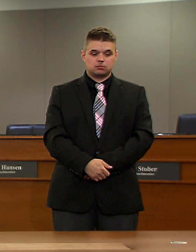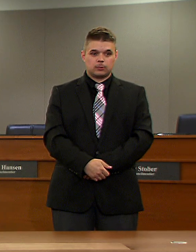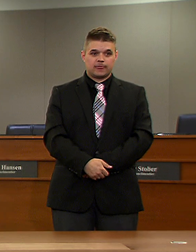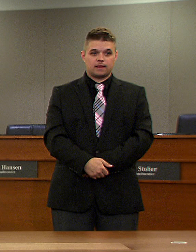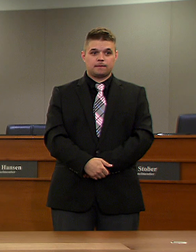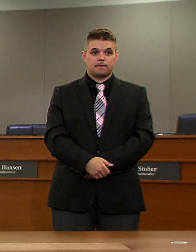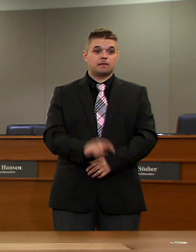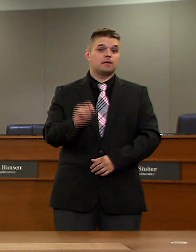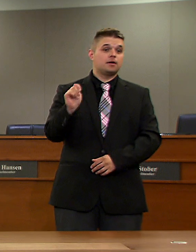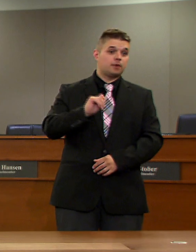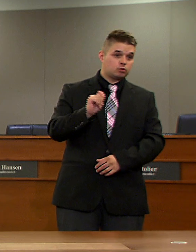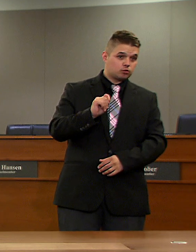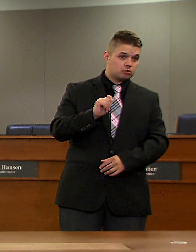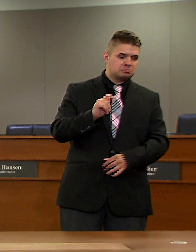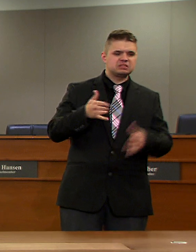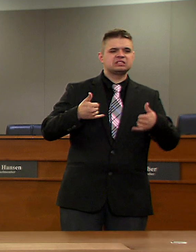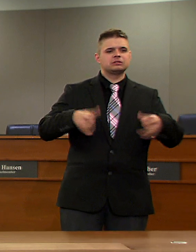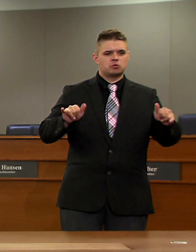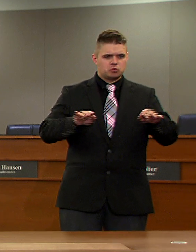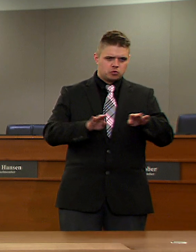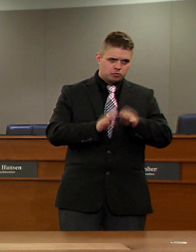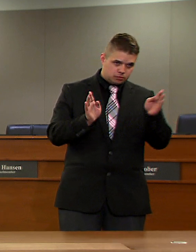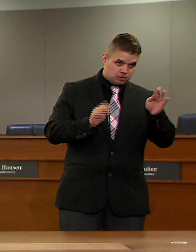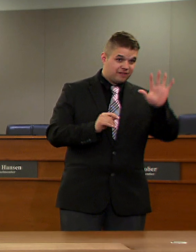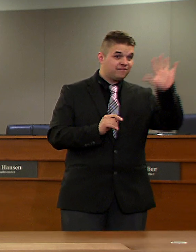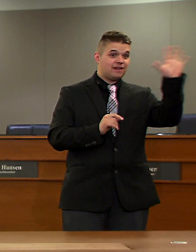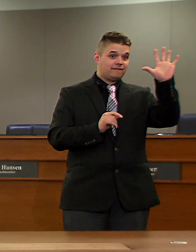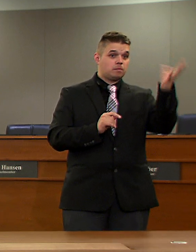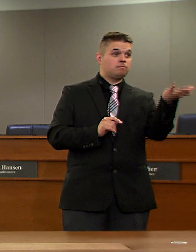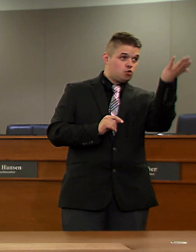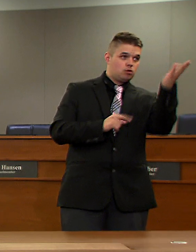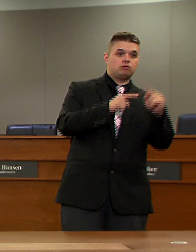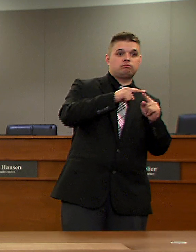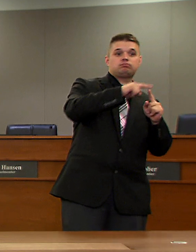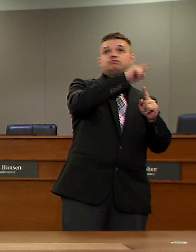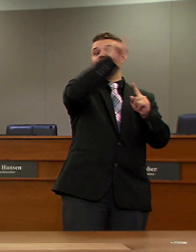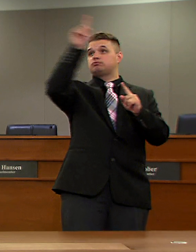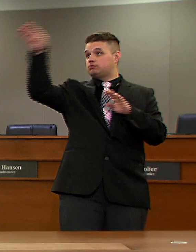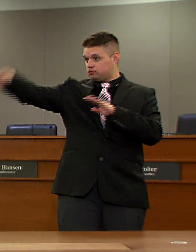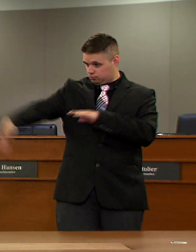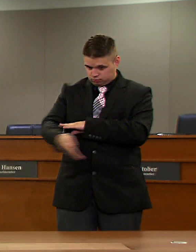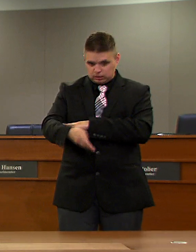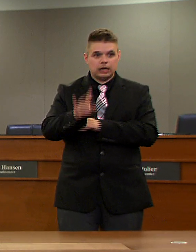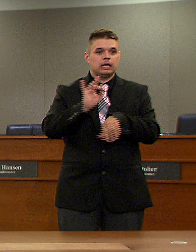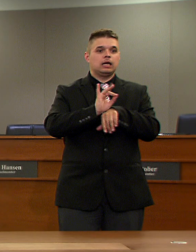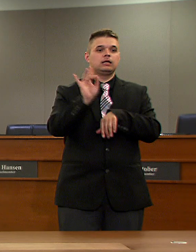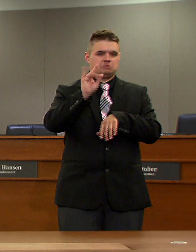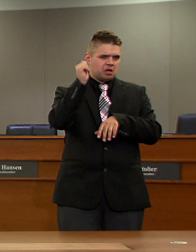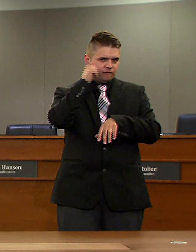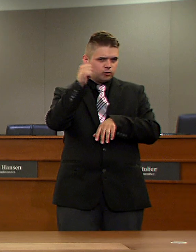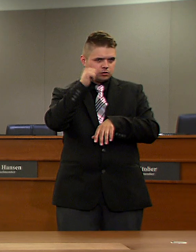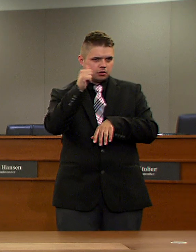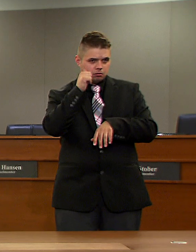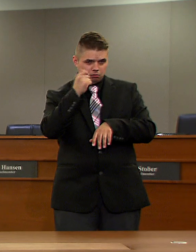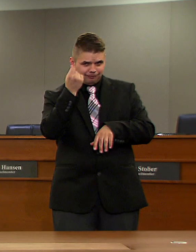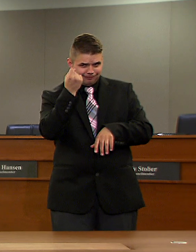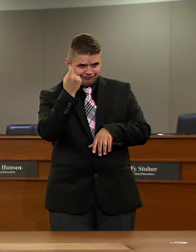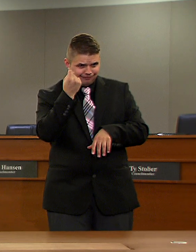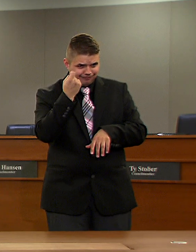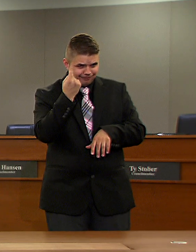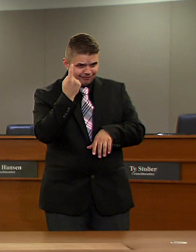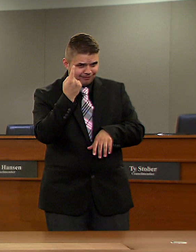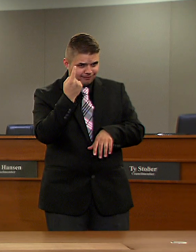Restroom facilities are open from 5 a.m. to 8 p.m. daily, with the exception of the